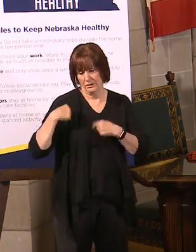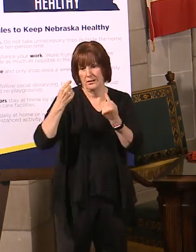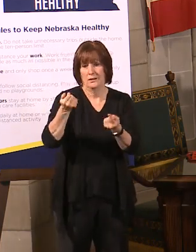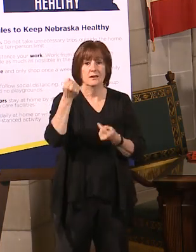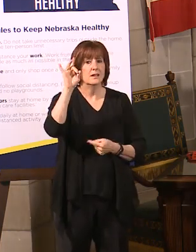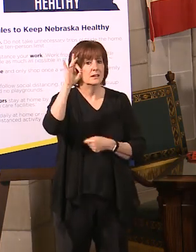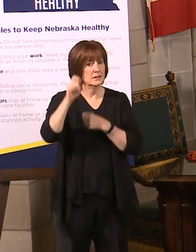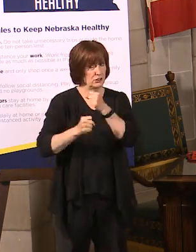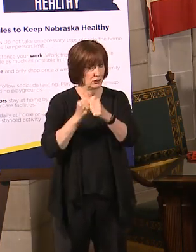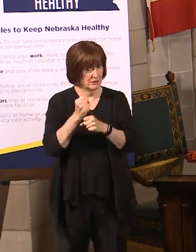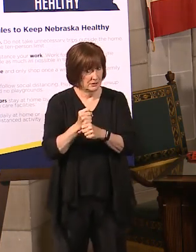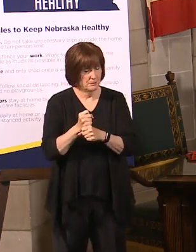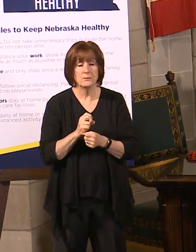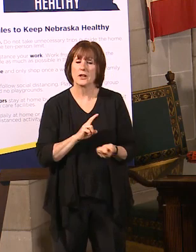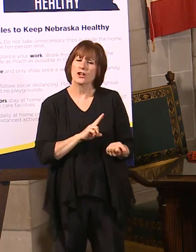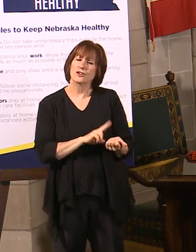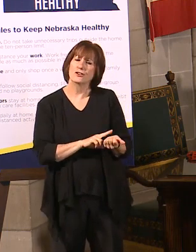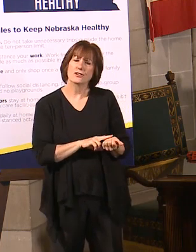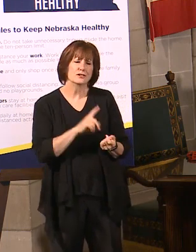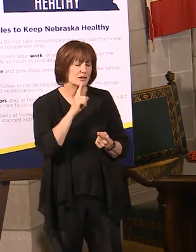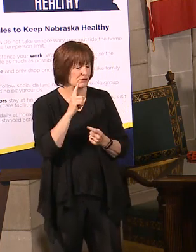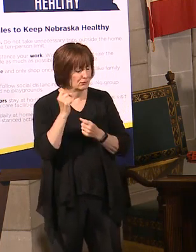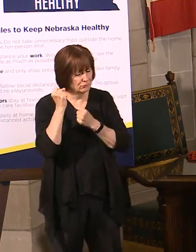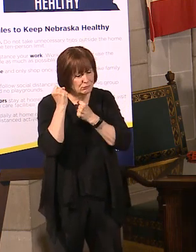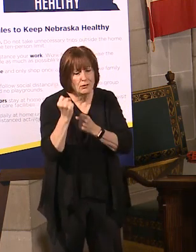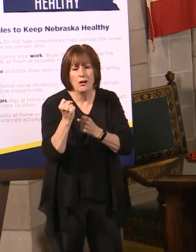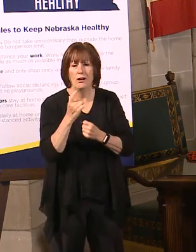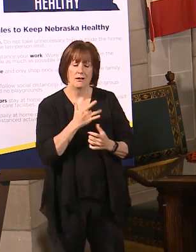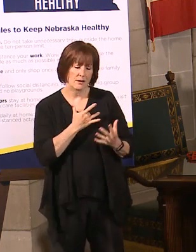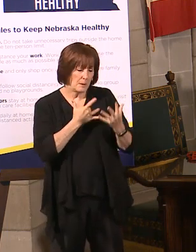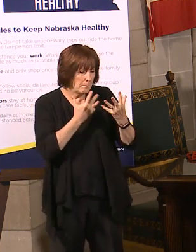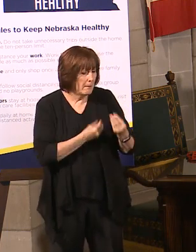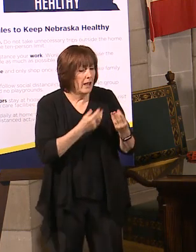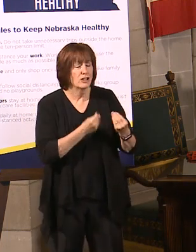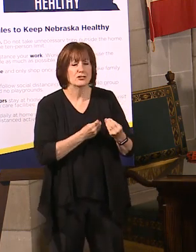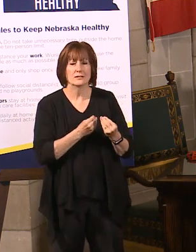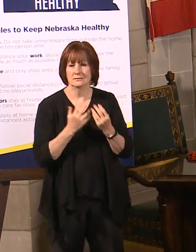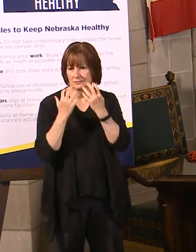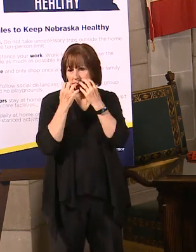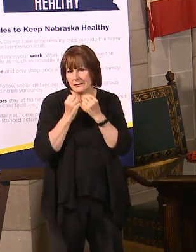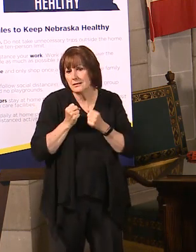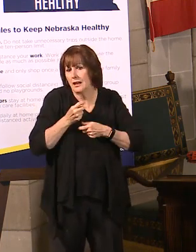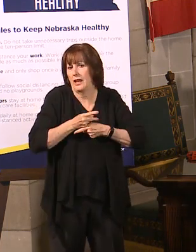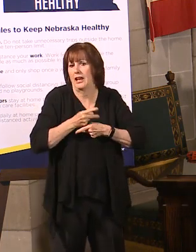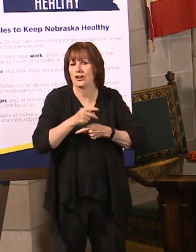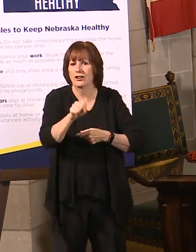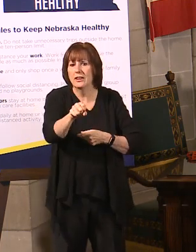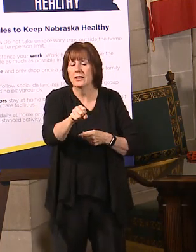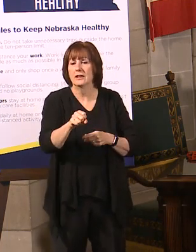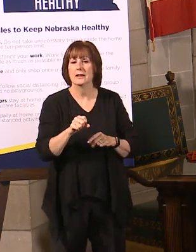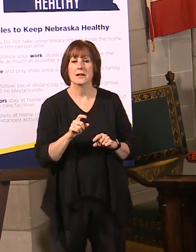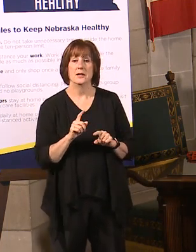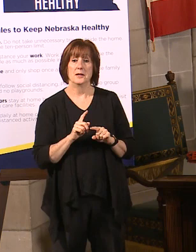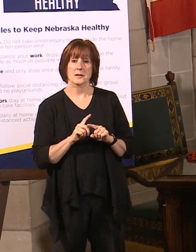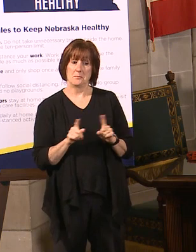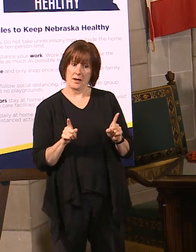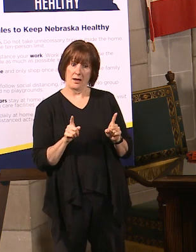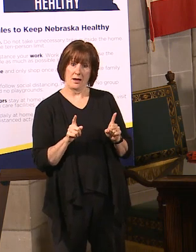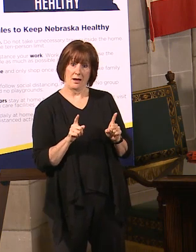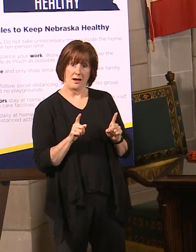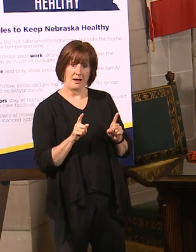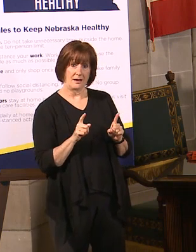consecutive years. Nurses are strong, compassionate, and caring. But never has caring required